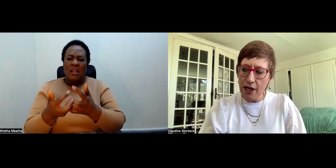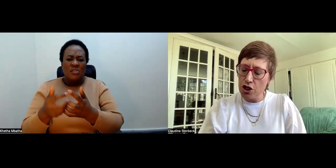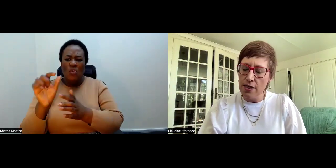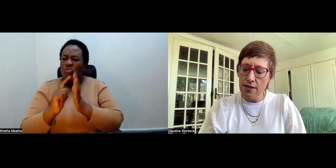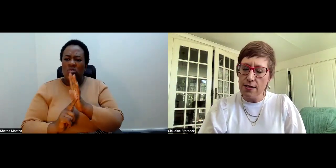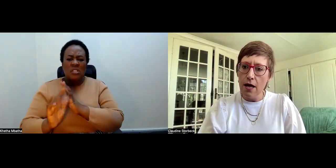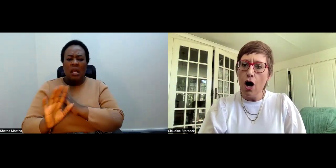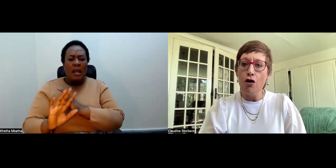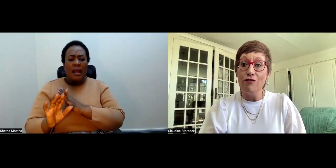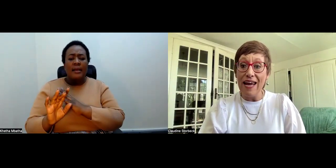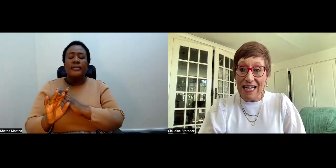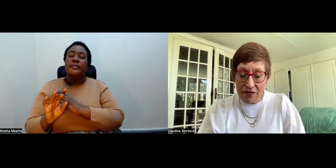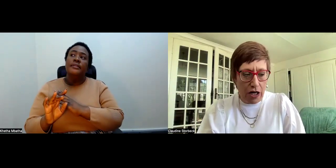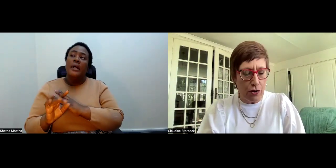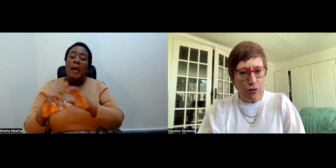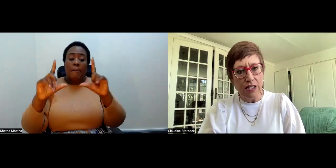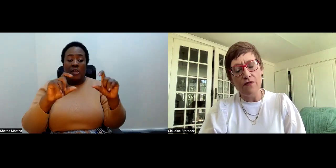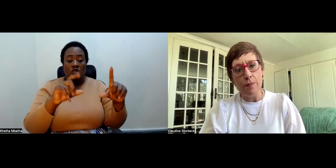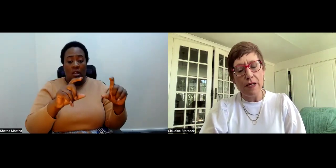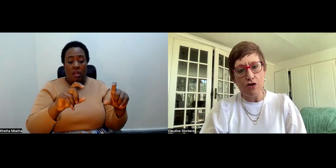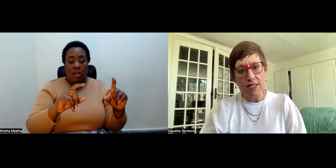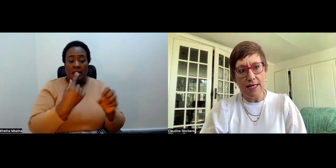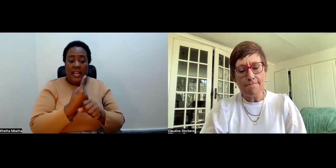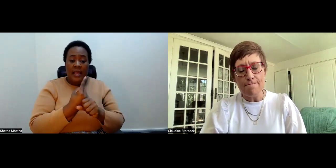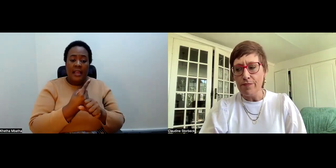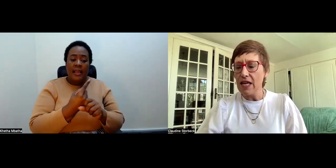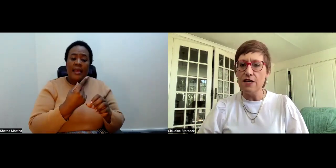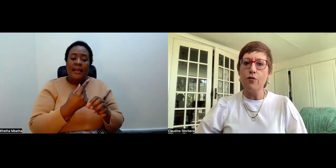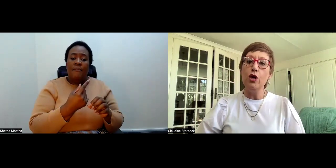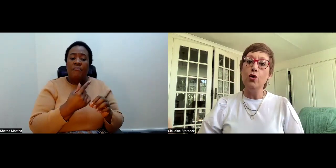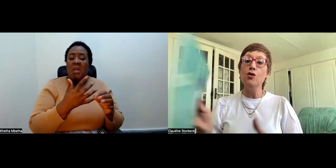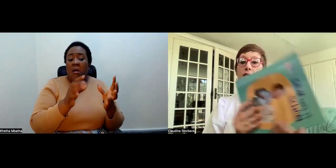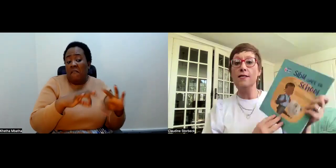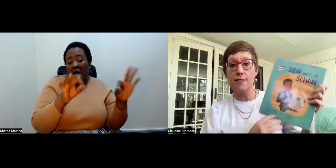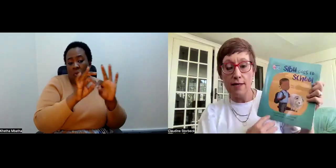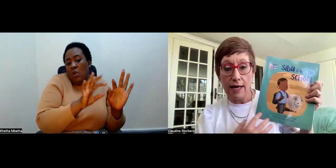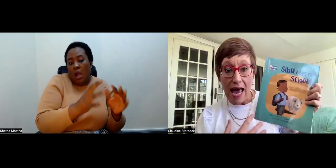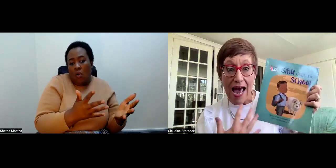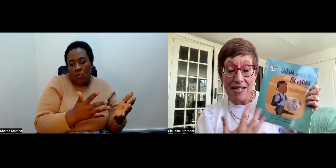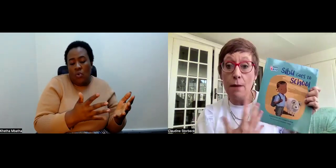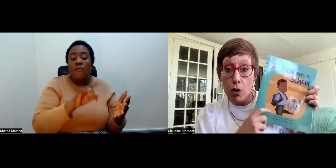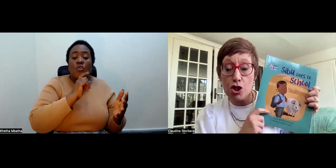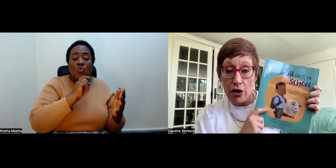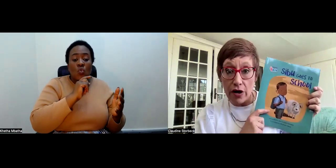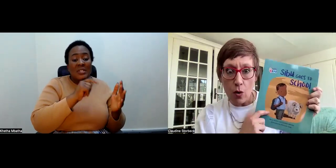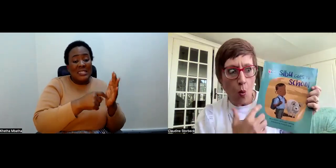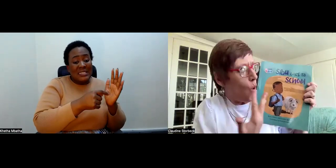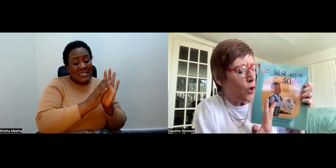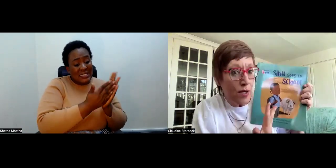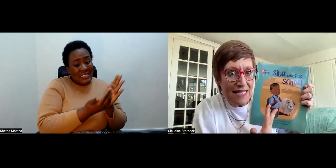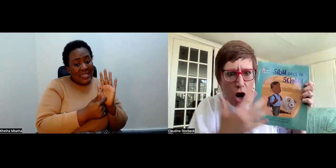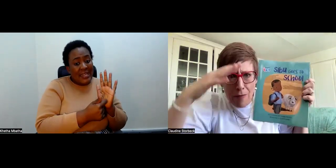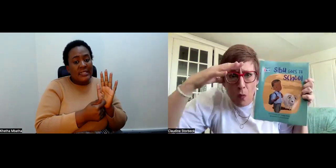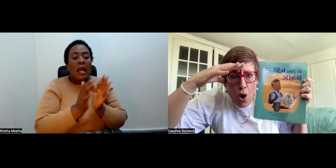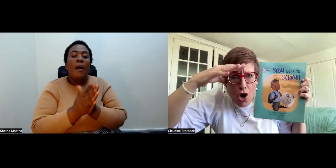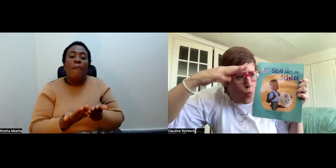way pictures are of any value in developing literacy is if we use this as a book sharing. What